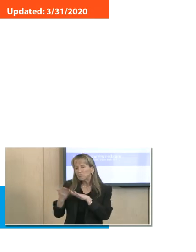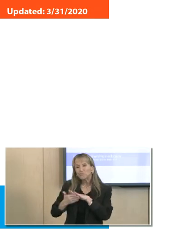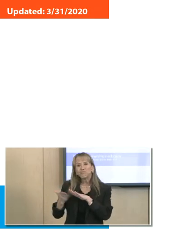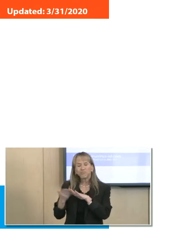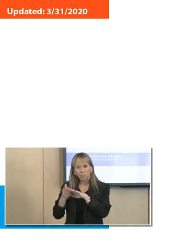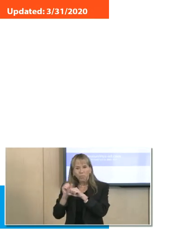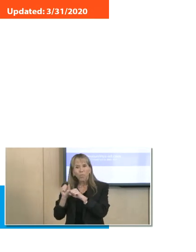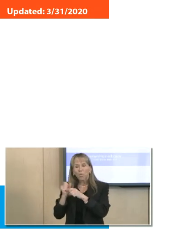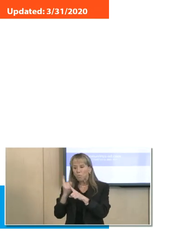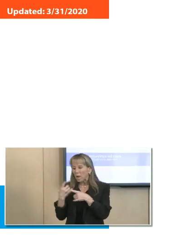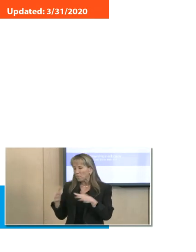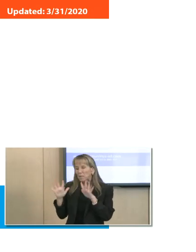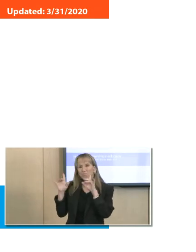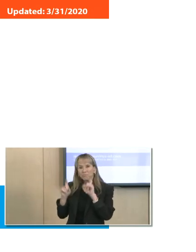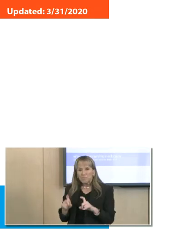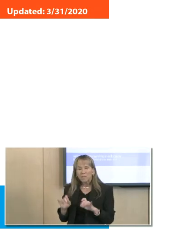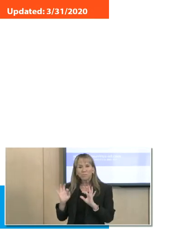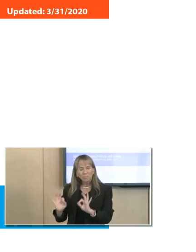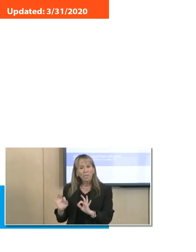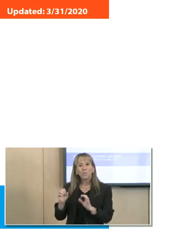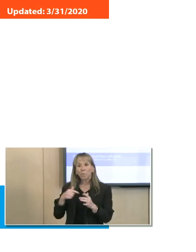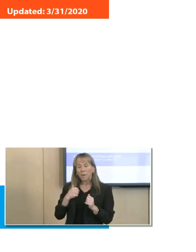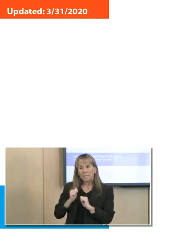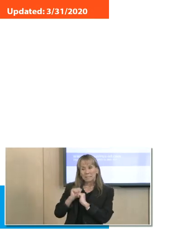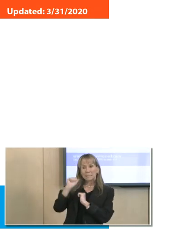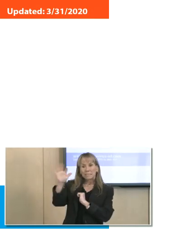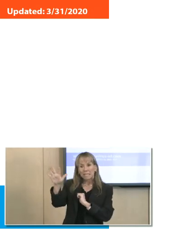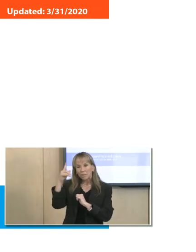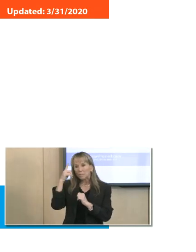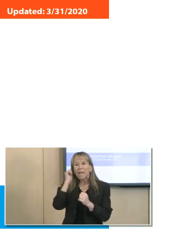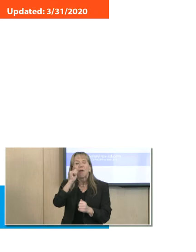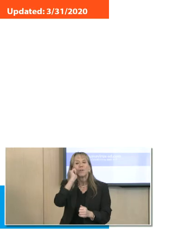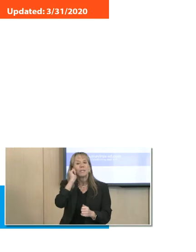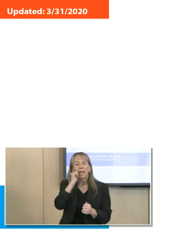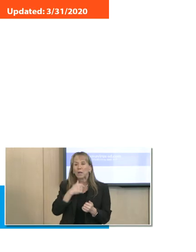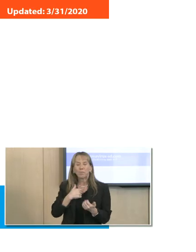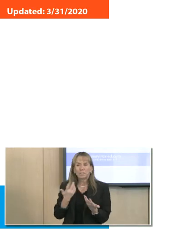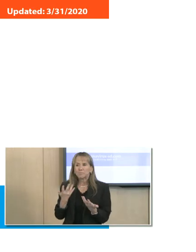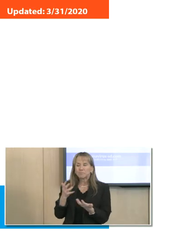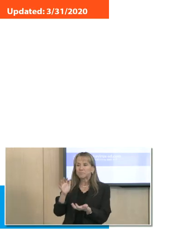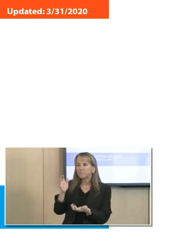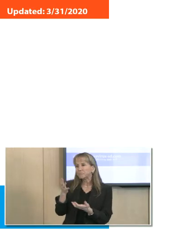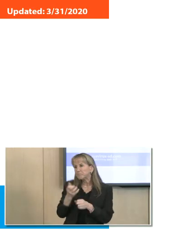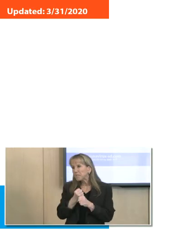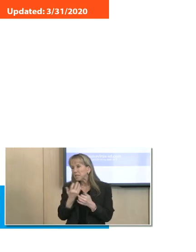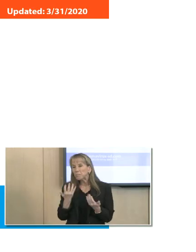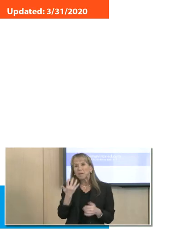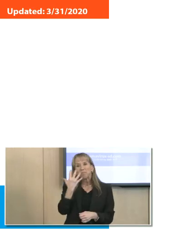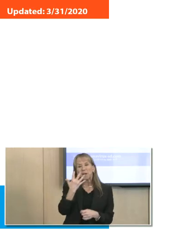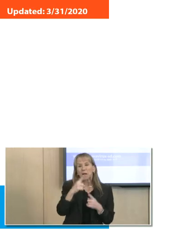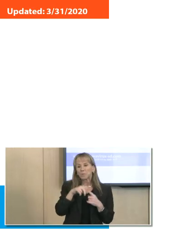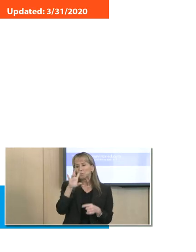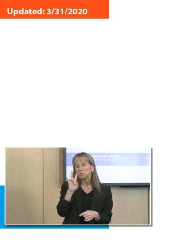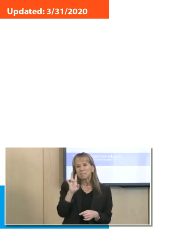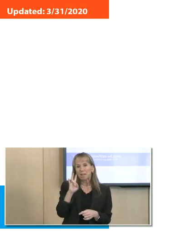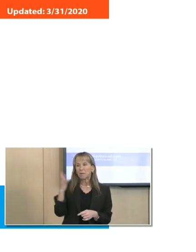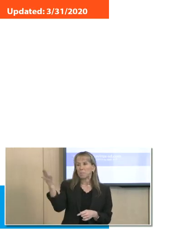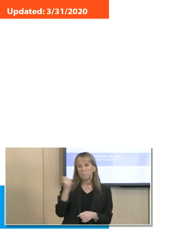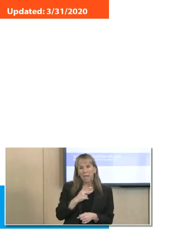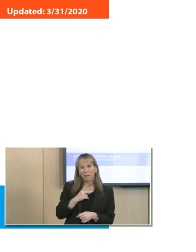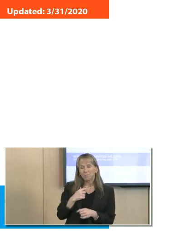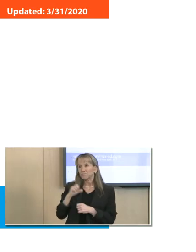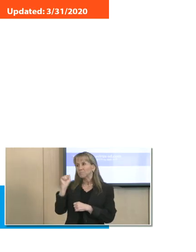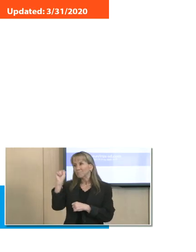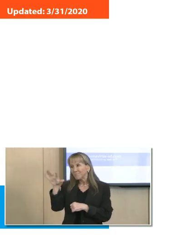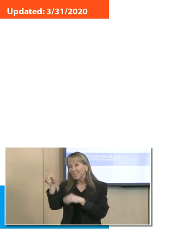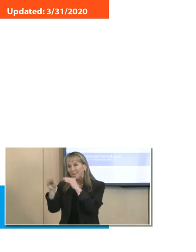functioning and have been tested. And so those have been sent out to be serviced every day. We get between 5 and 7 of those on average back.